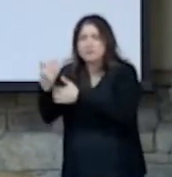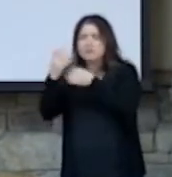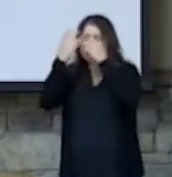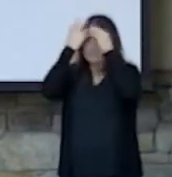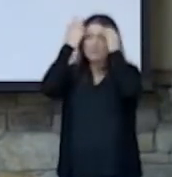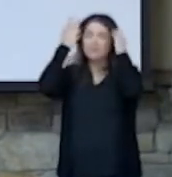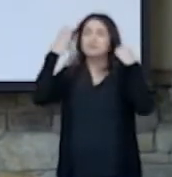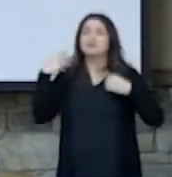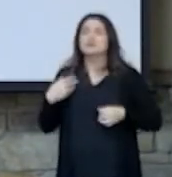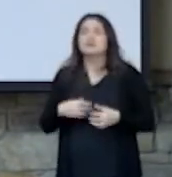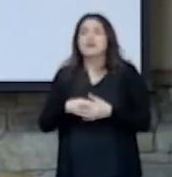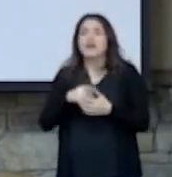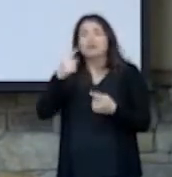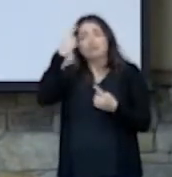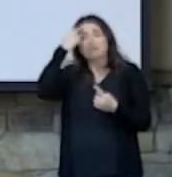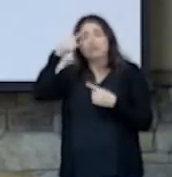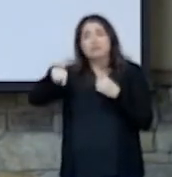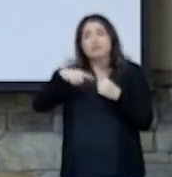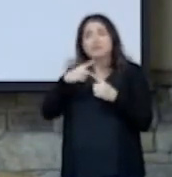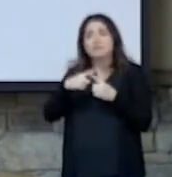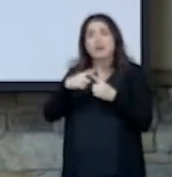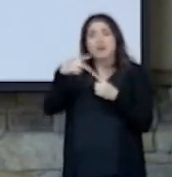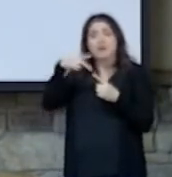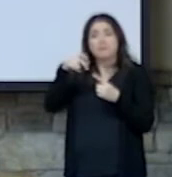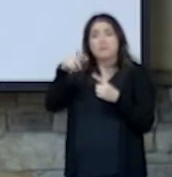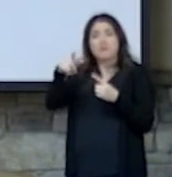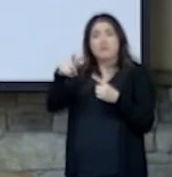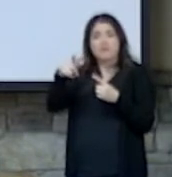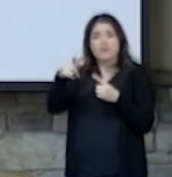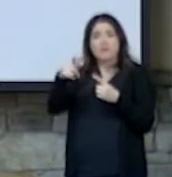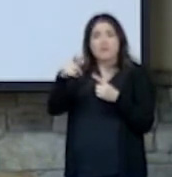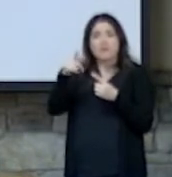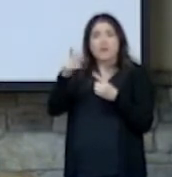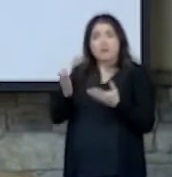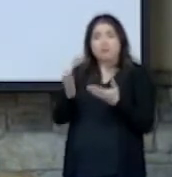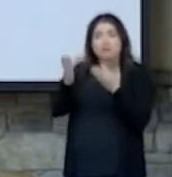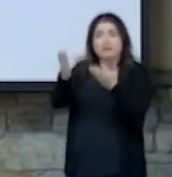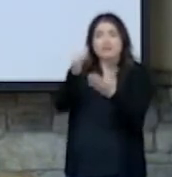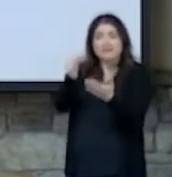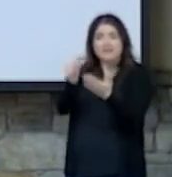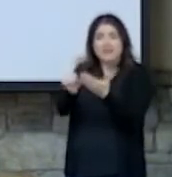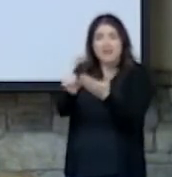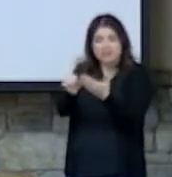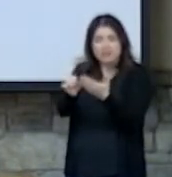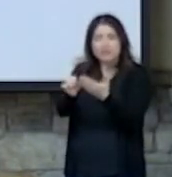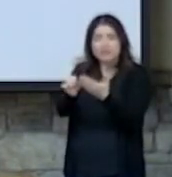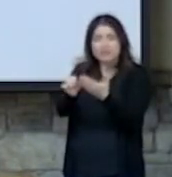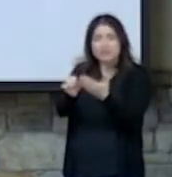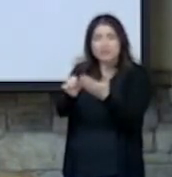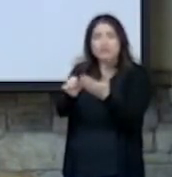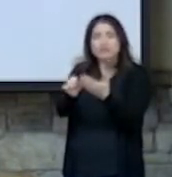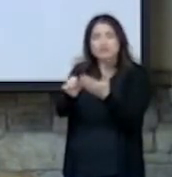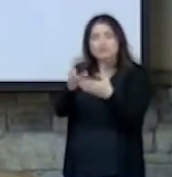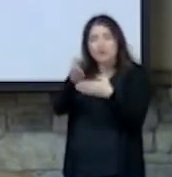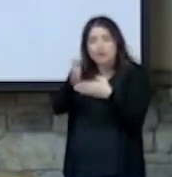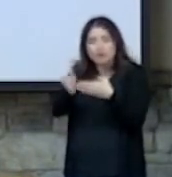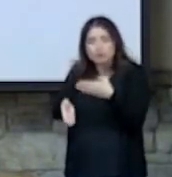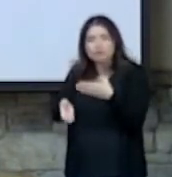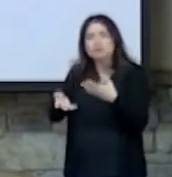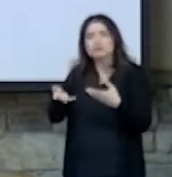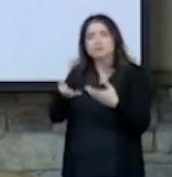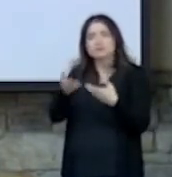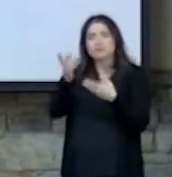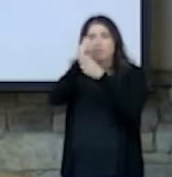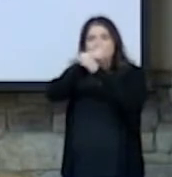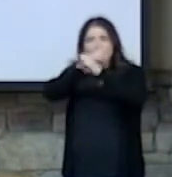morning. And you think about, as Paul brings this letter kind of to its practical conclusion about what it